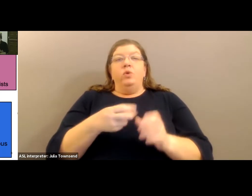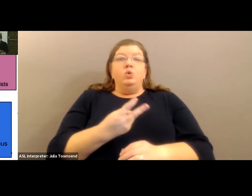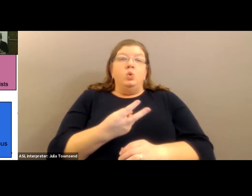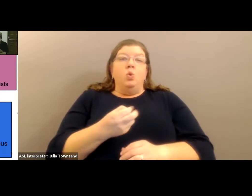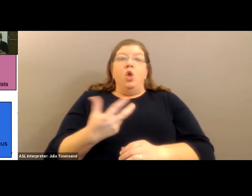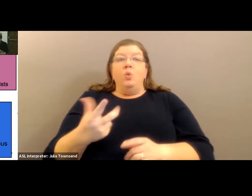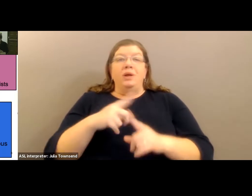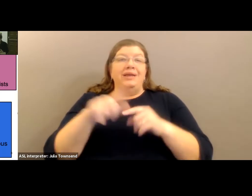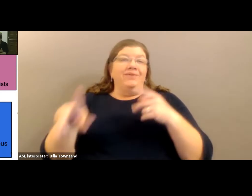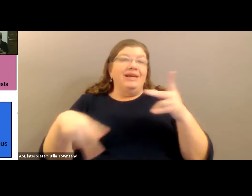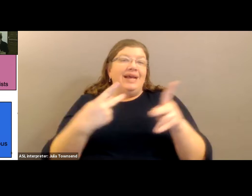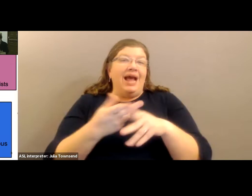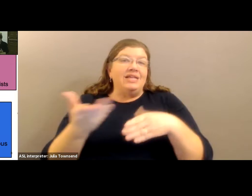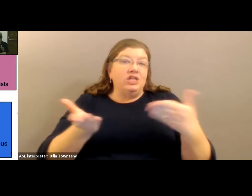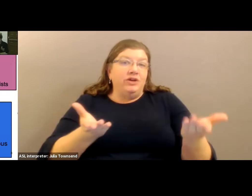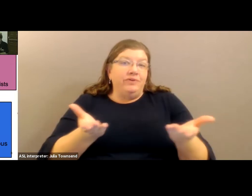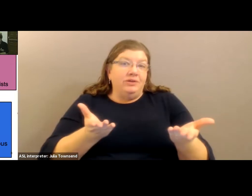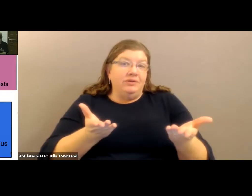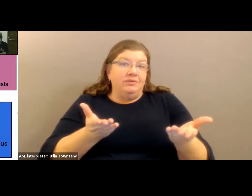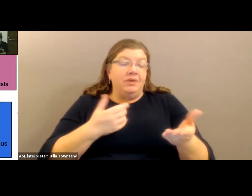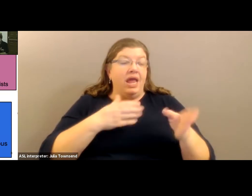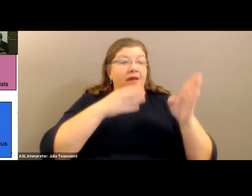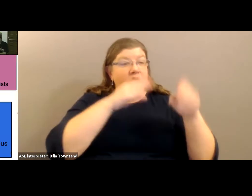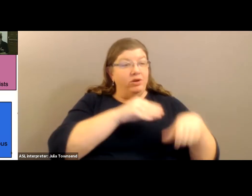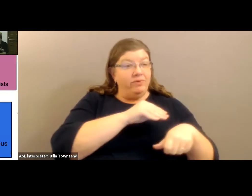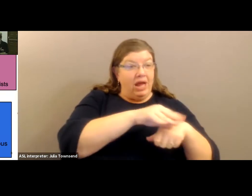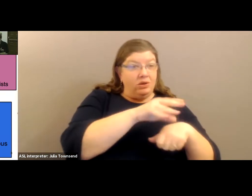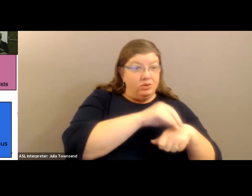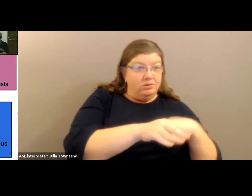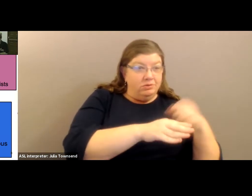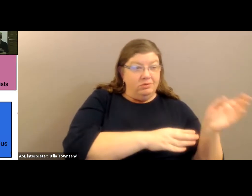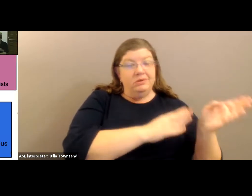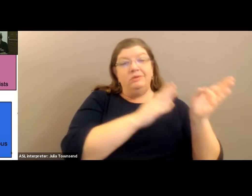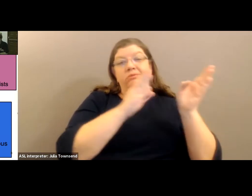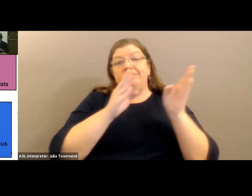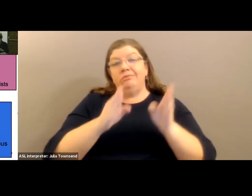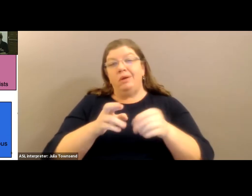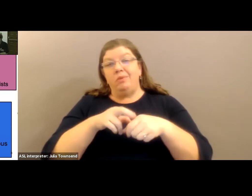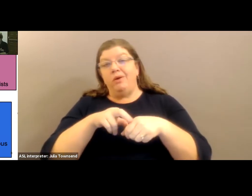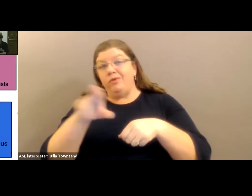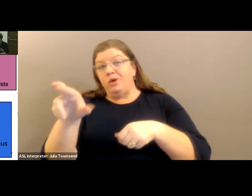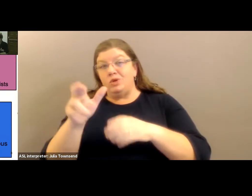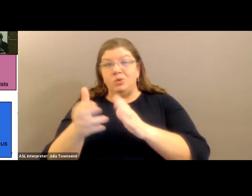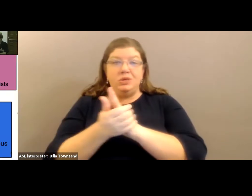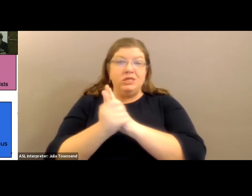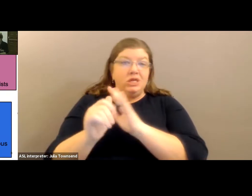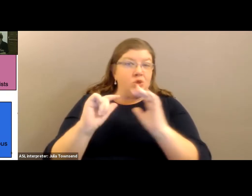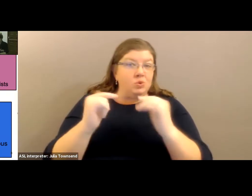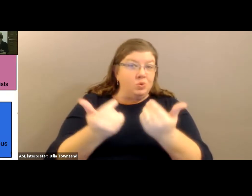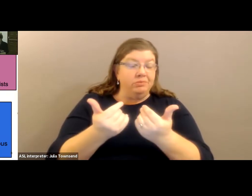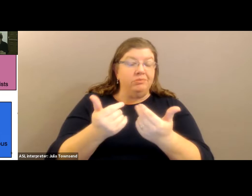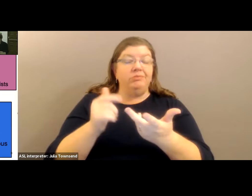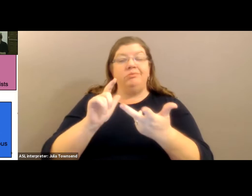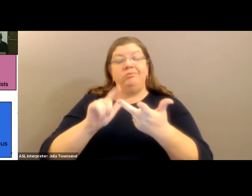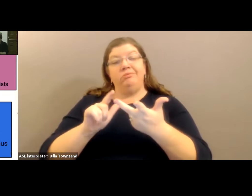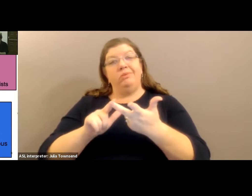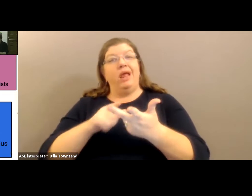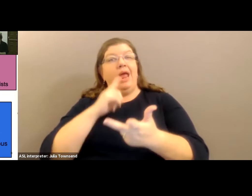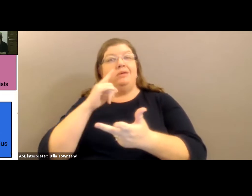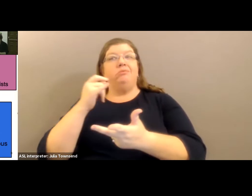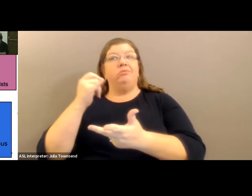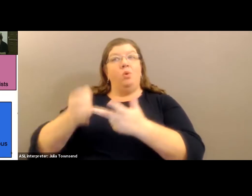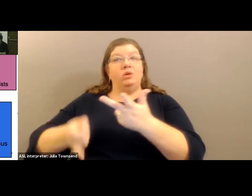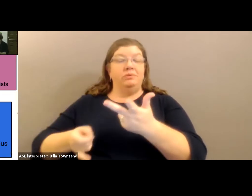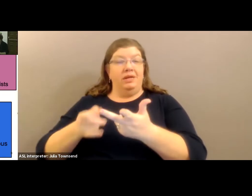different types of services. They may have individual counseling and then be referred to a skills group, and then ultimately